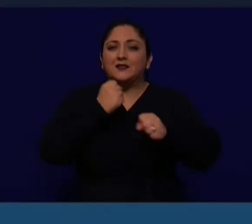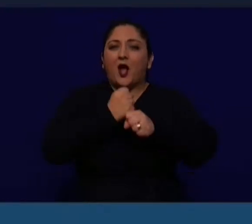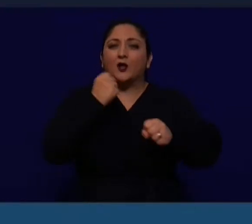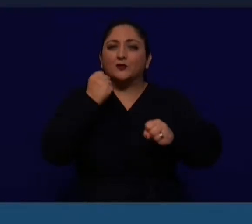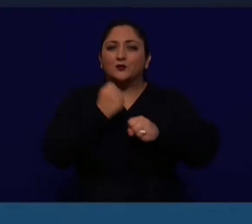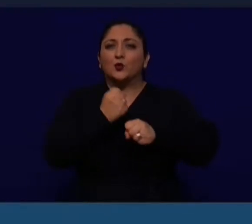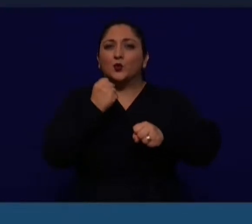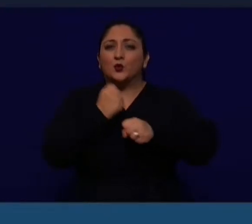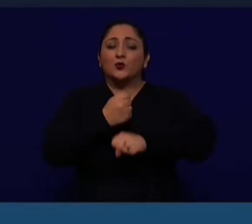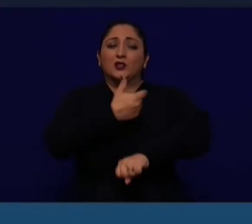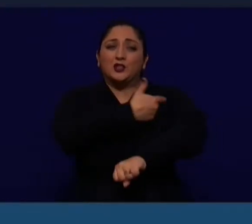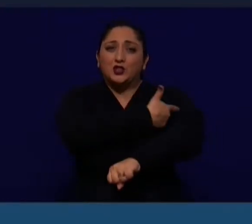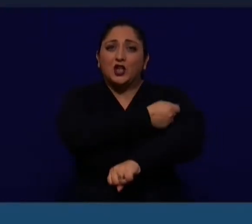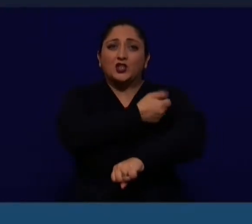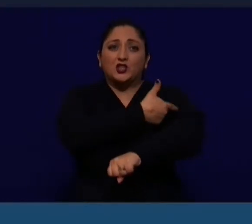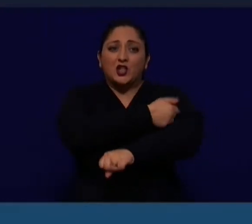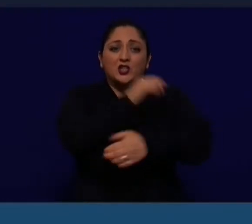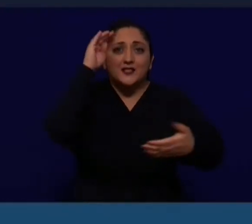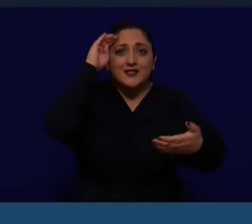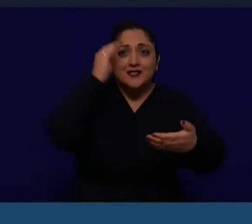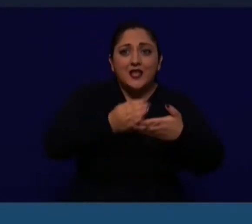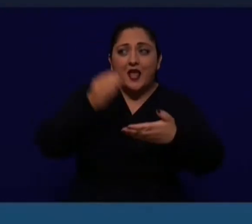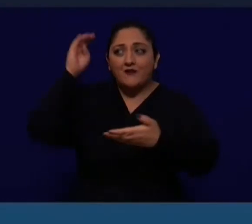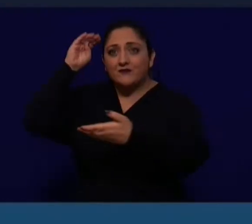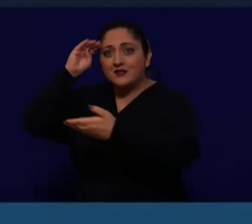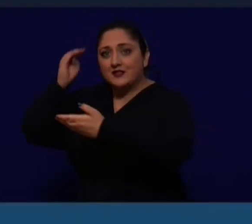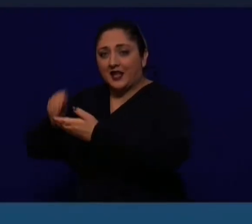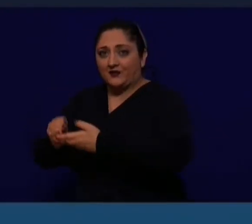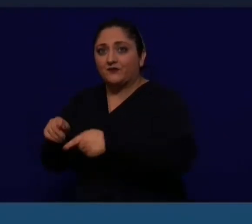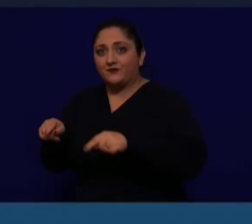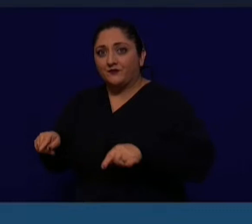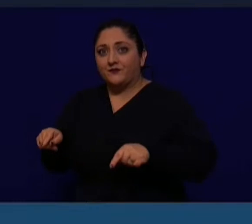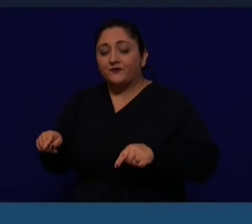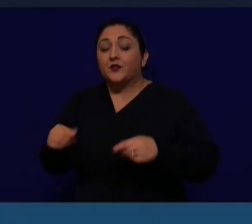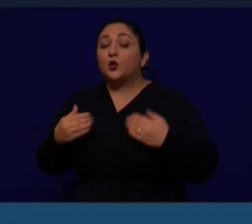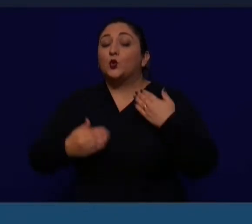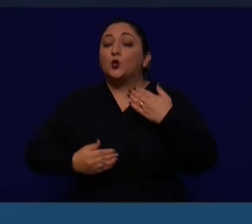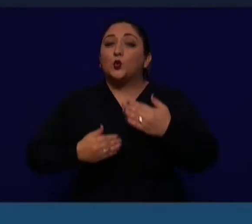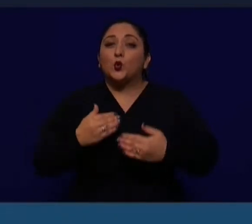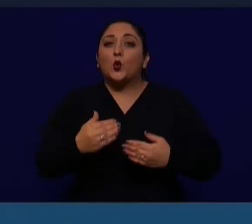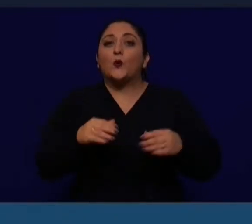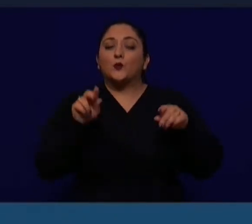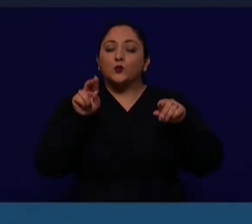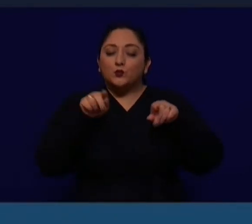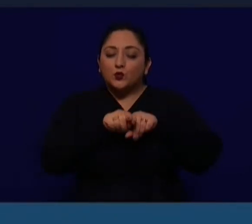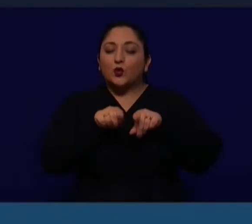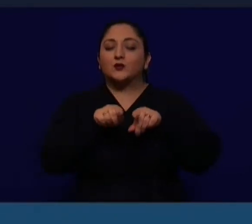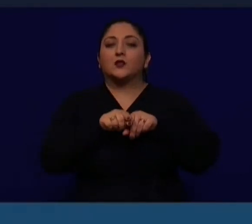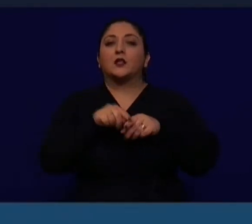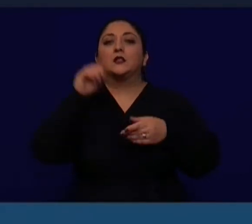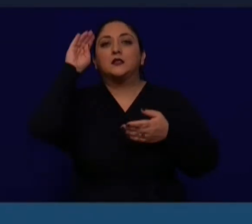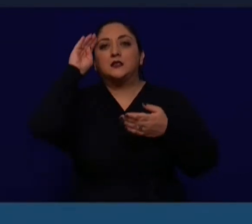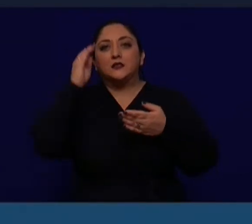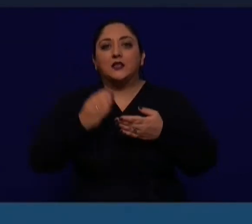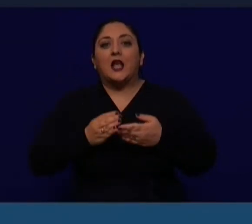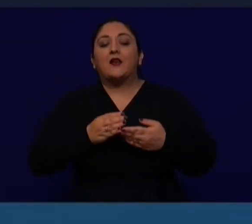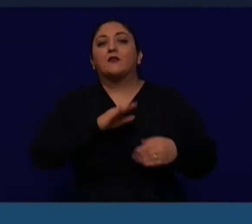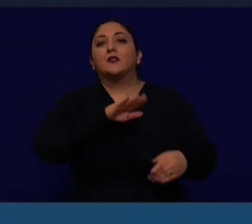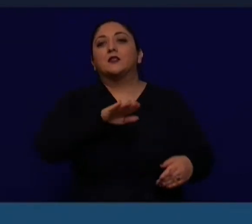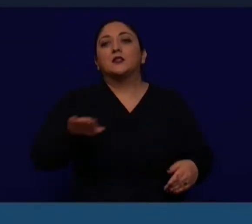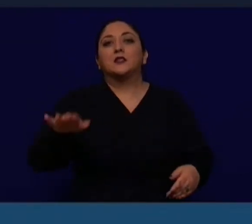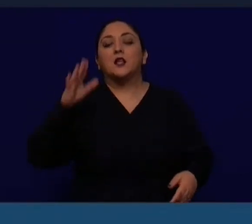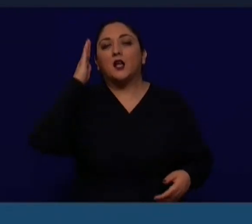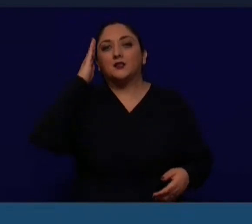tagħna tat-tilqim fejn nibqgħu nipproteġu n-nies, hemmhekk aħna wkoll nibqgħu għaddejn ukoll bil-protezzjoni tal-pubbliku għaliex